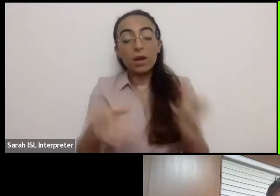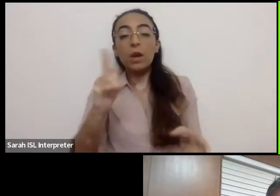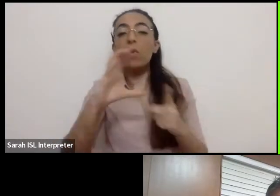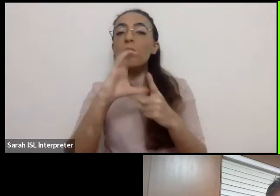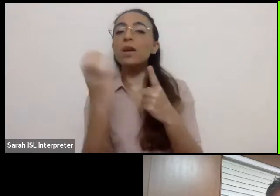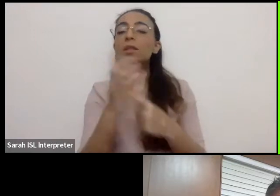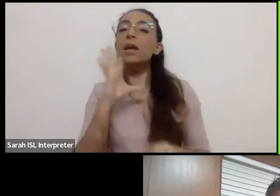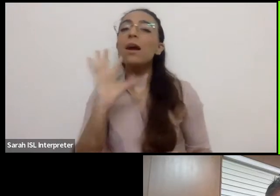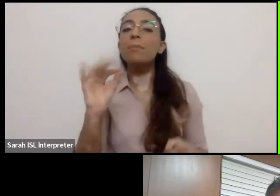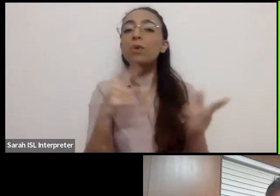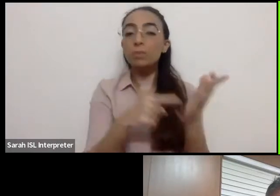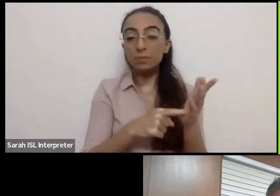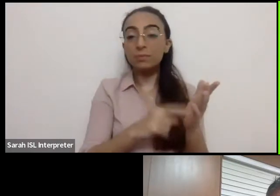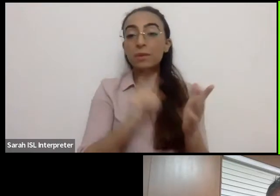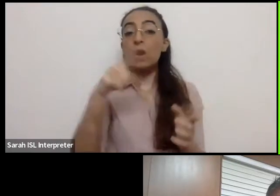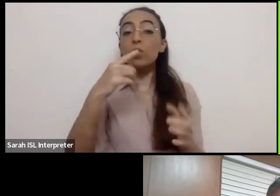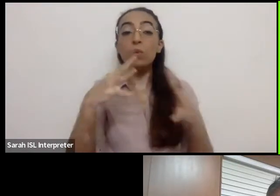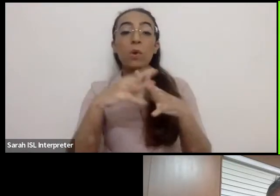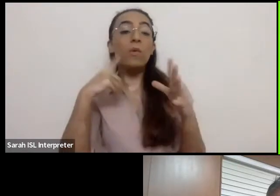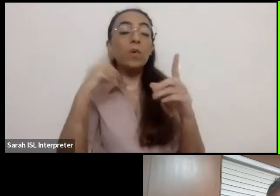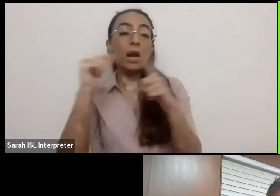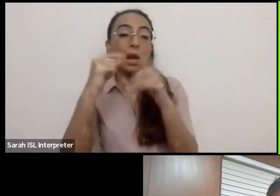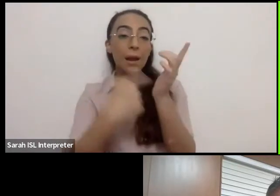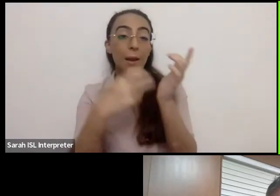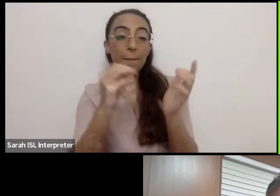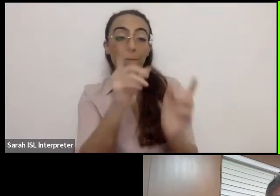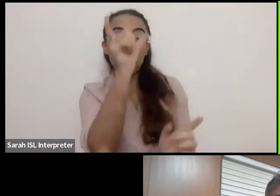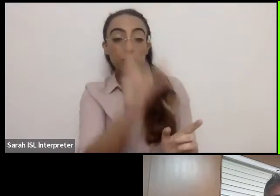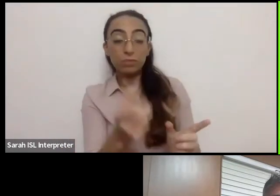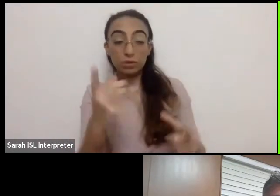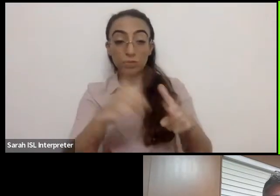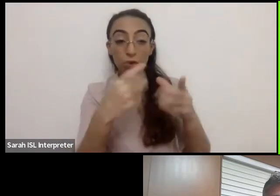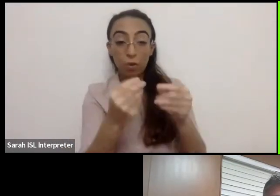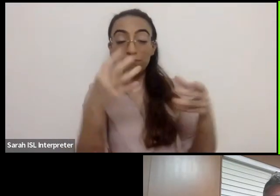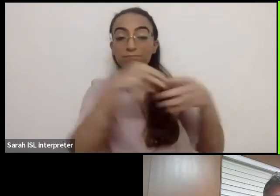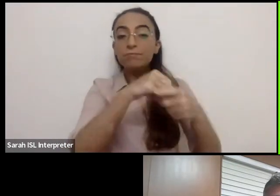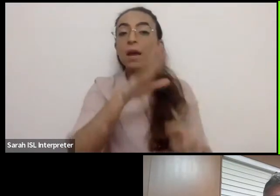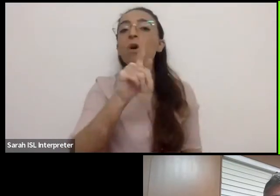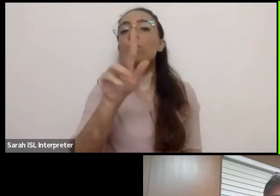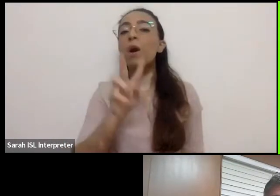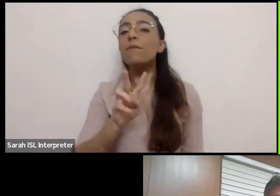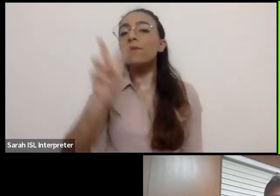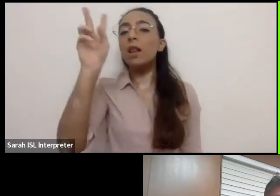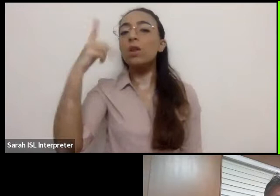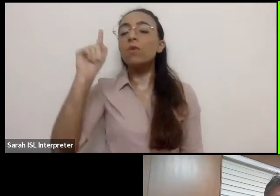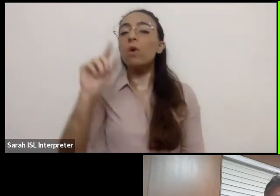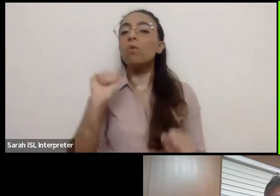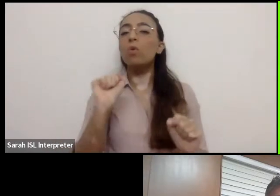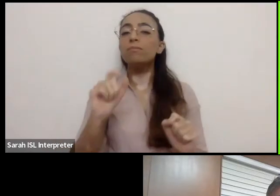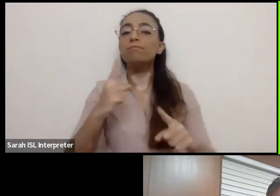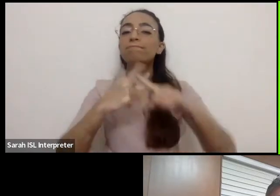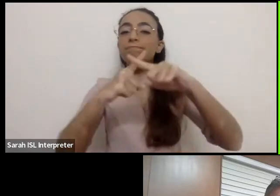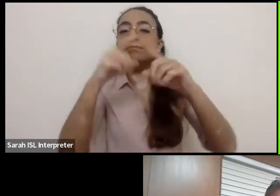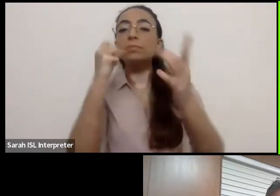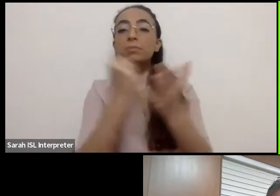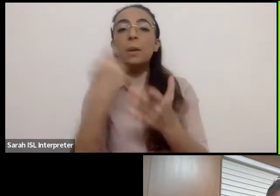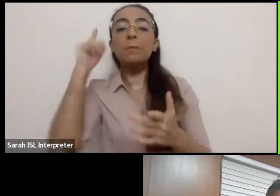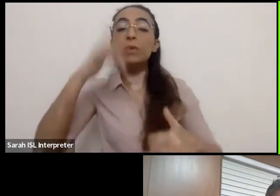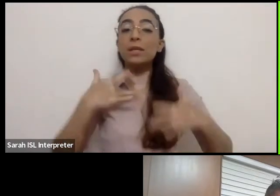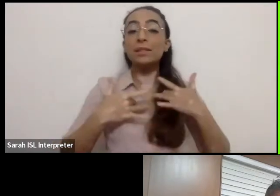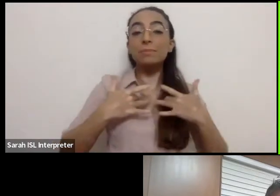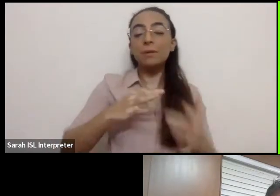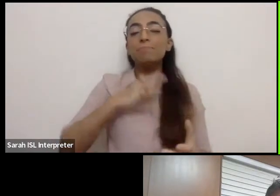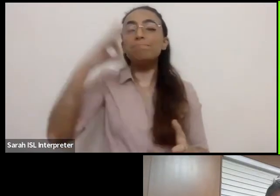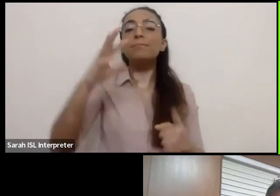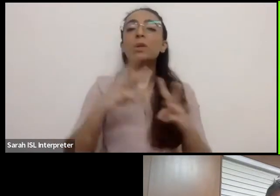every Wiproite understands and upholds the values of Wipro, articulated as the spirit of